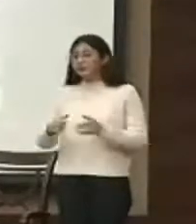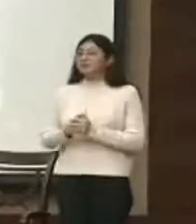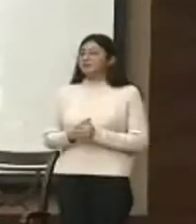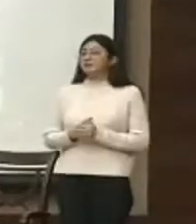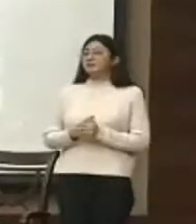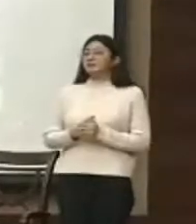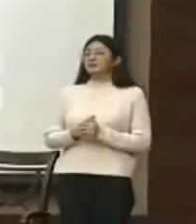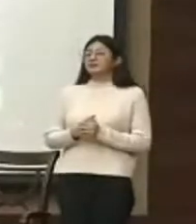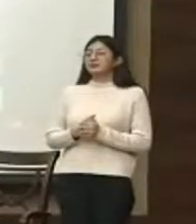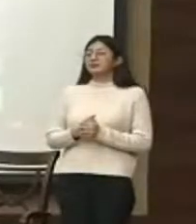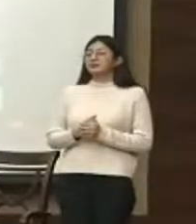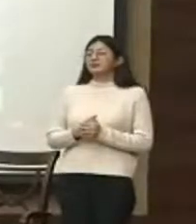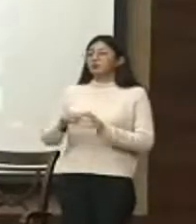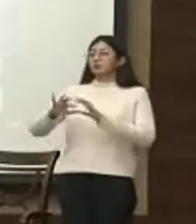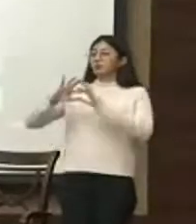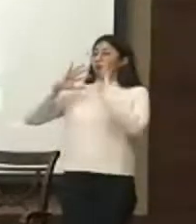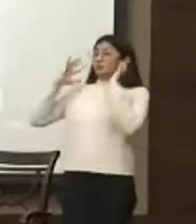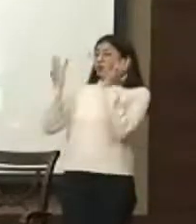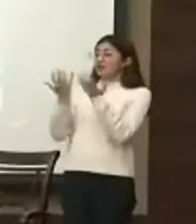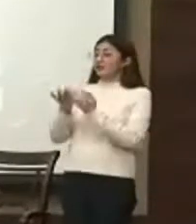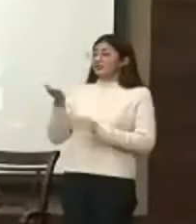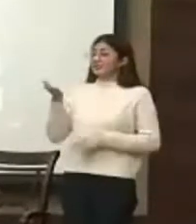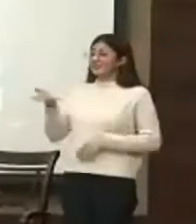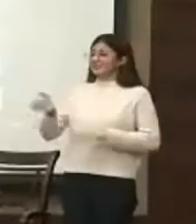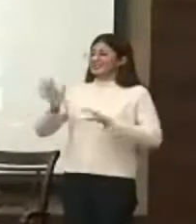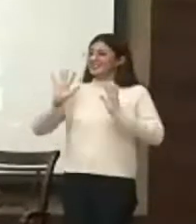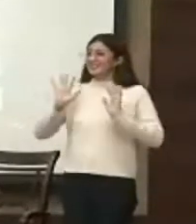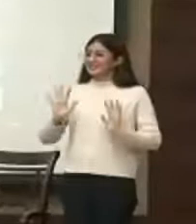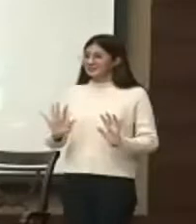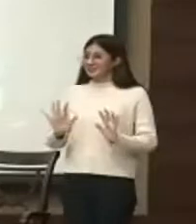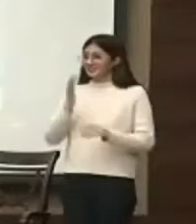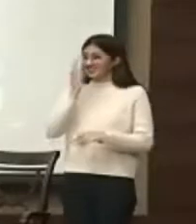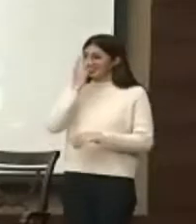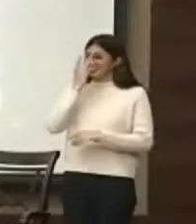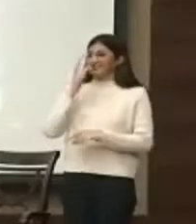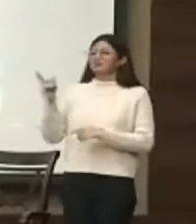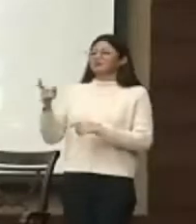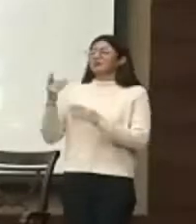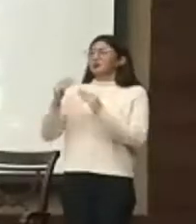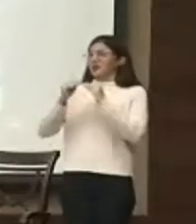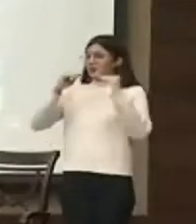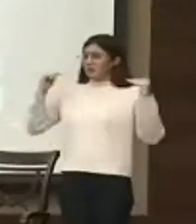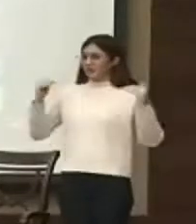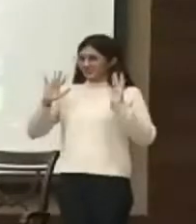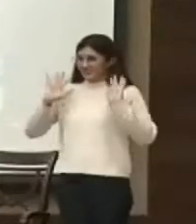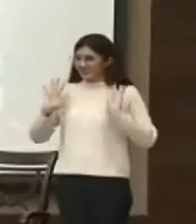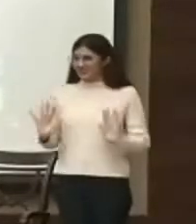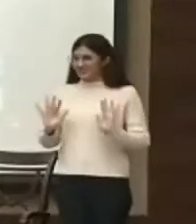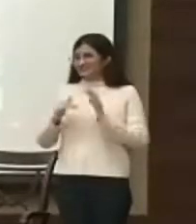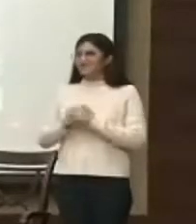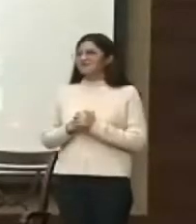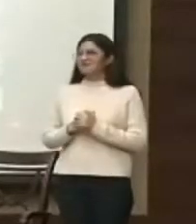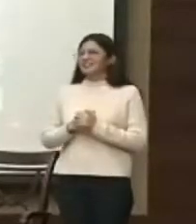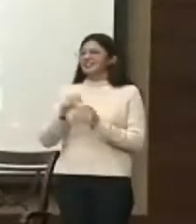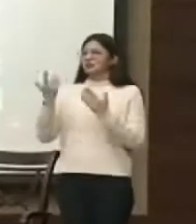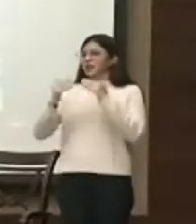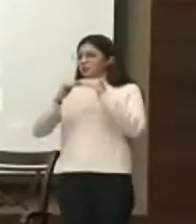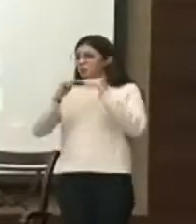the world is brighter and richer when there is a space for equality and